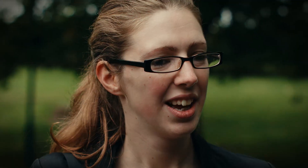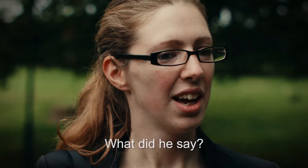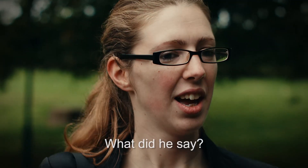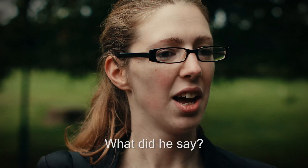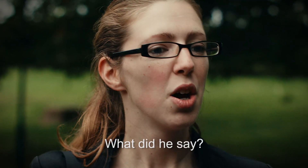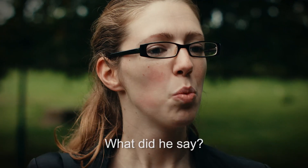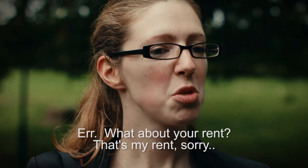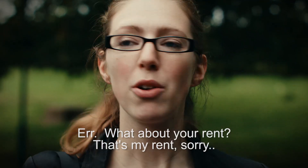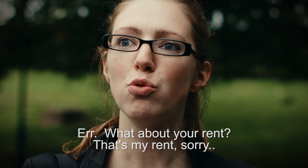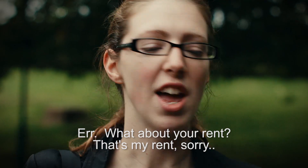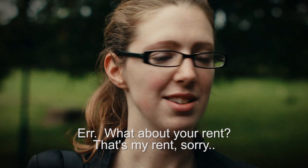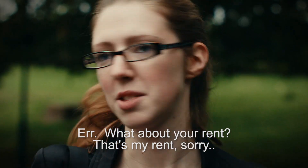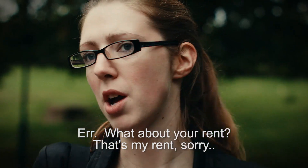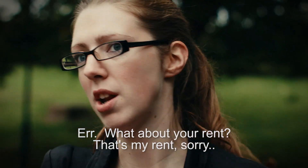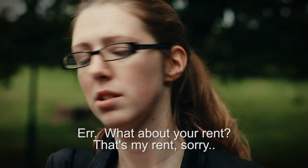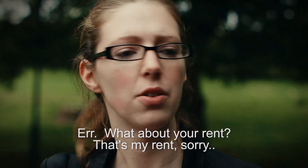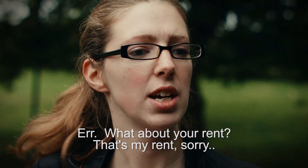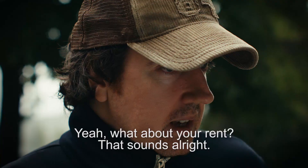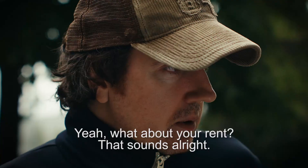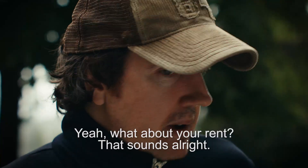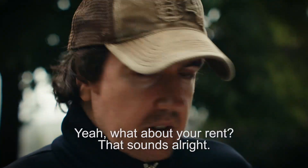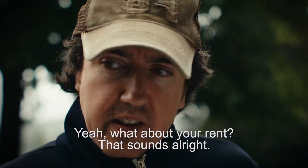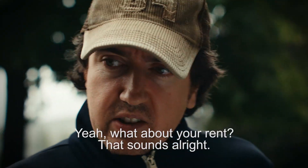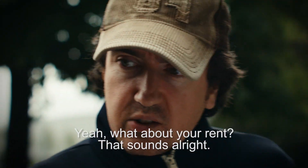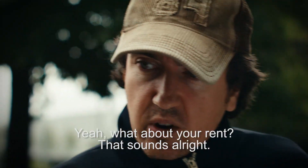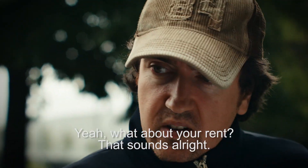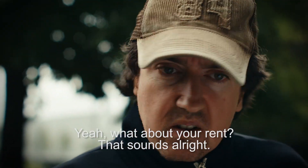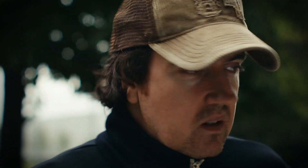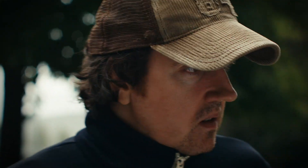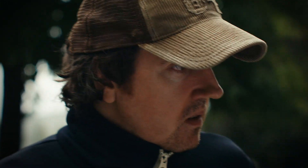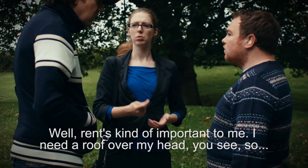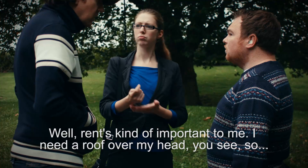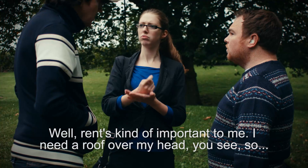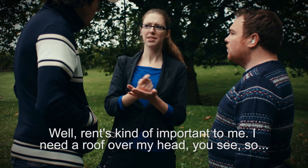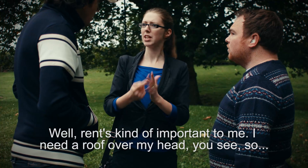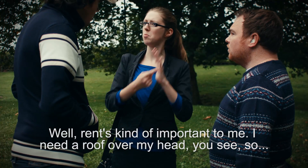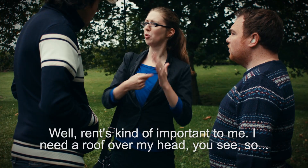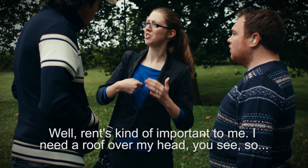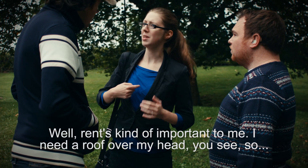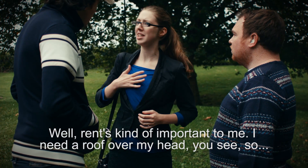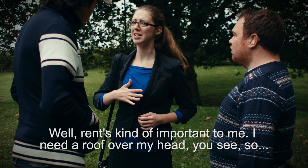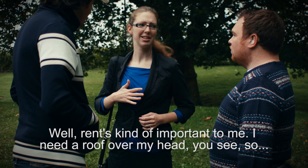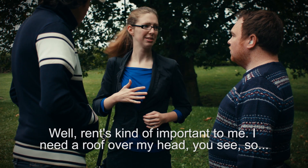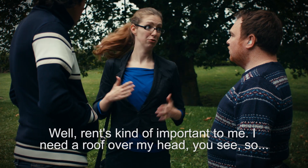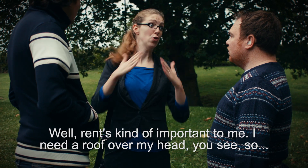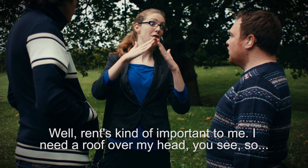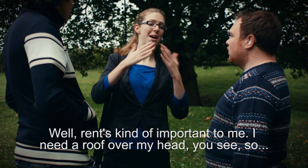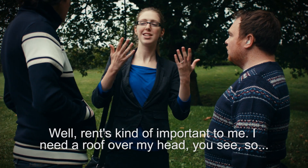What did he say? What about your rent? That's my rent, sorry. Yeah, what about your rent? That sounds all right. Well, rent's kind of important to me. I need a roof over my head, you